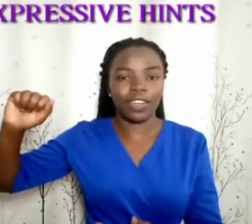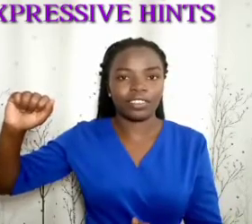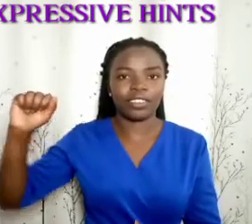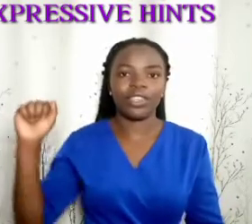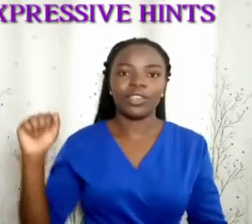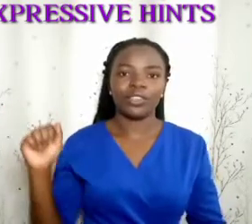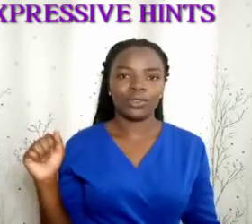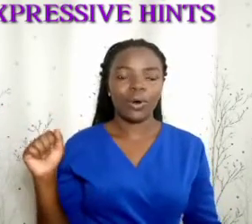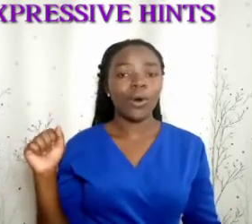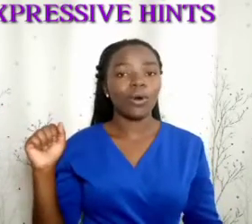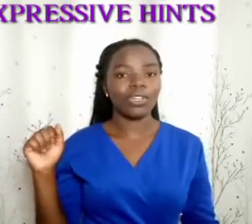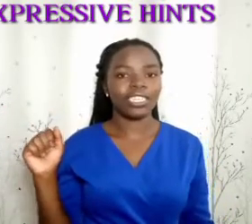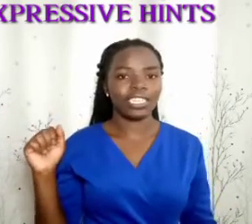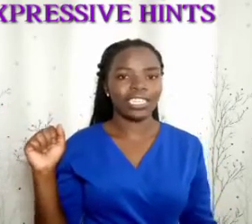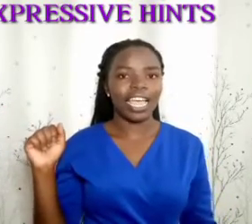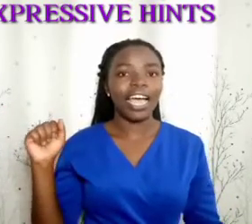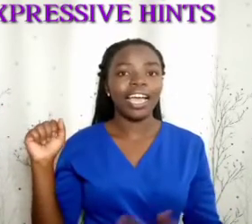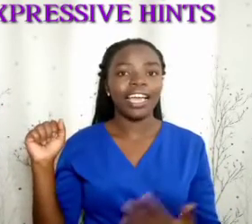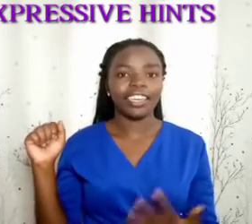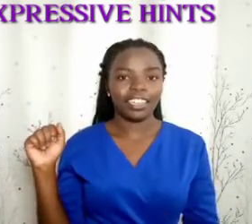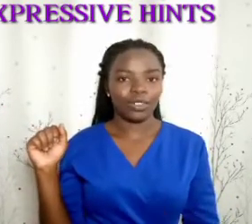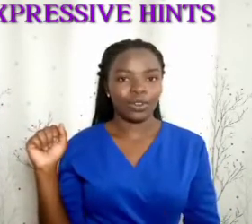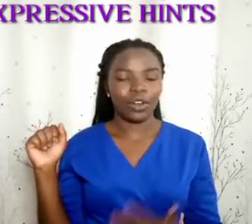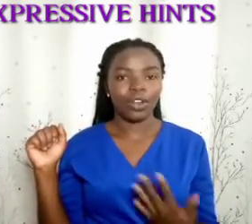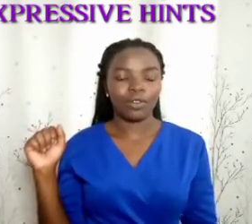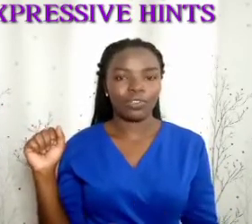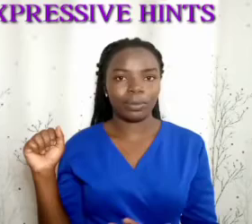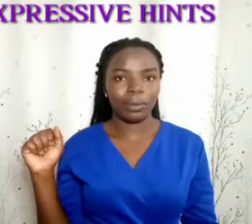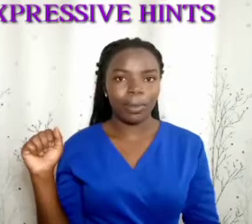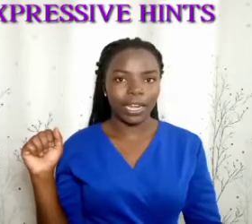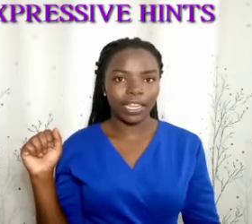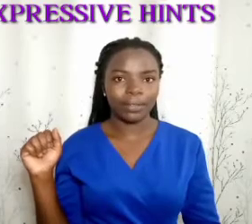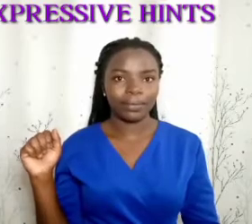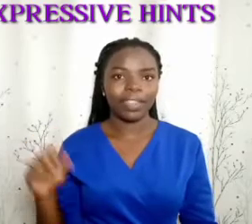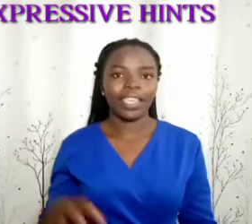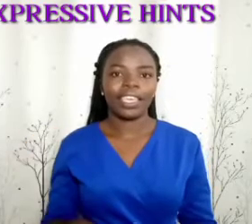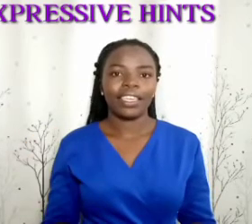fast. So hold it in a natural, comfortable manner.